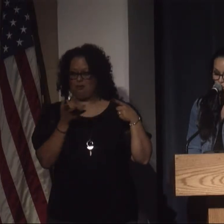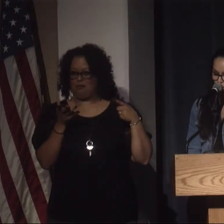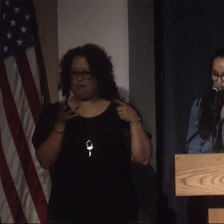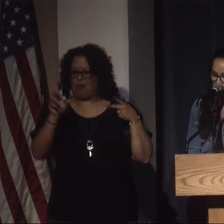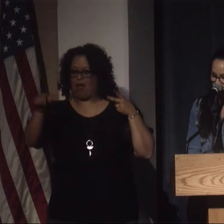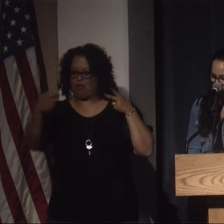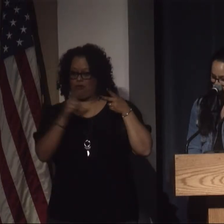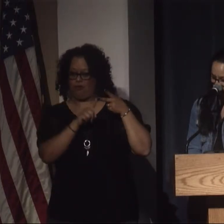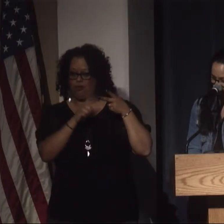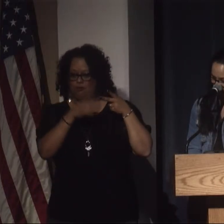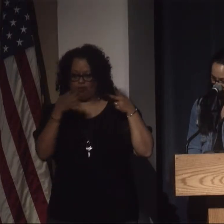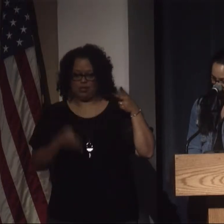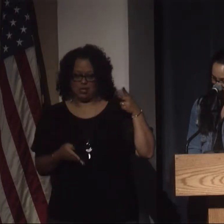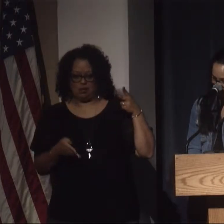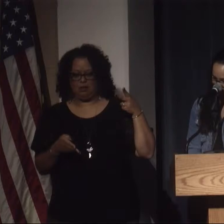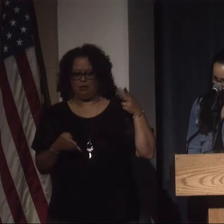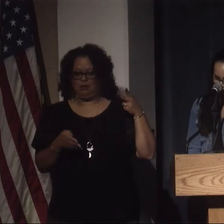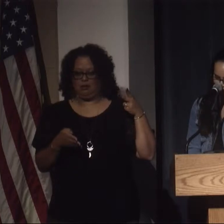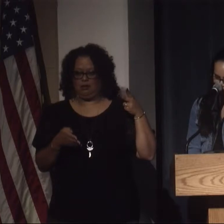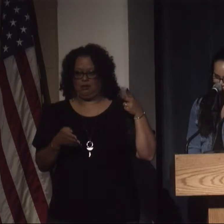The other person,